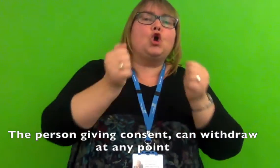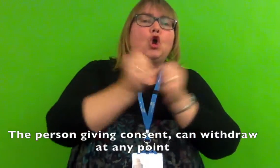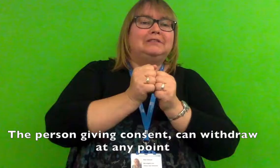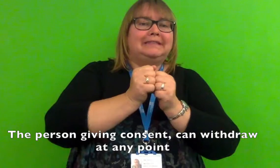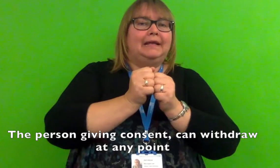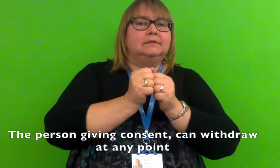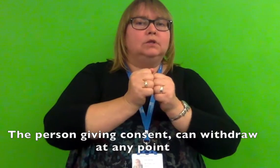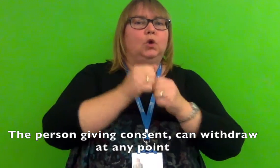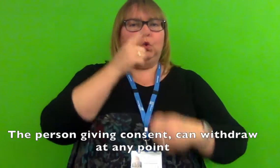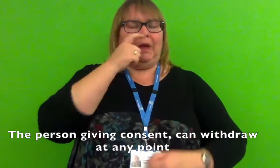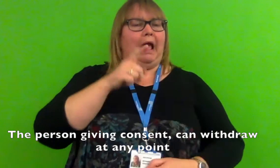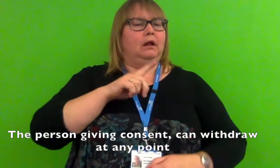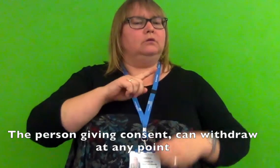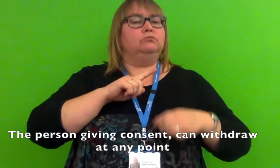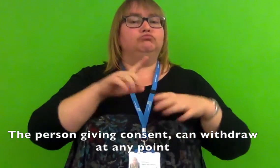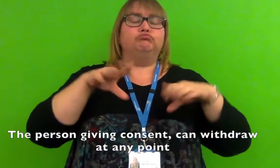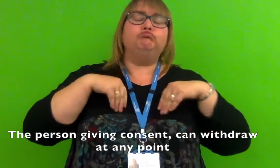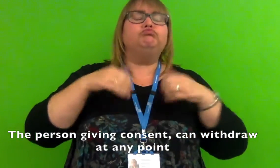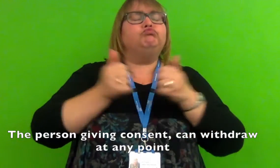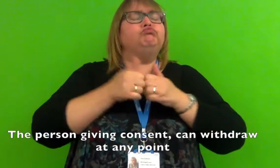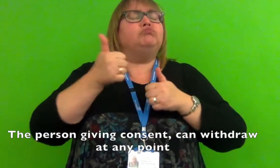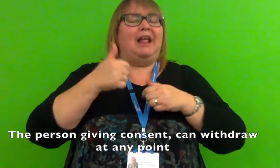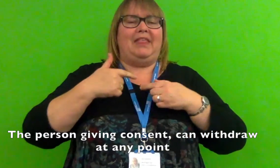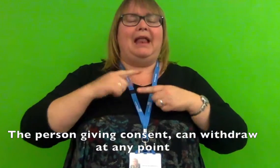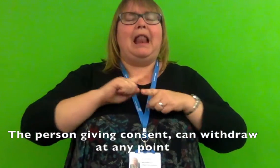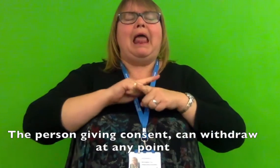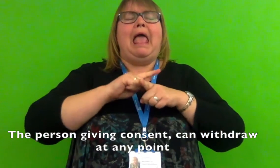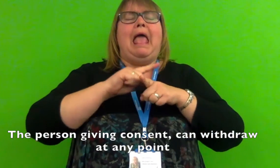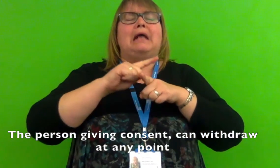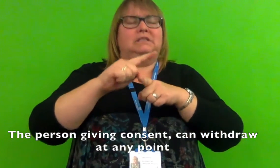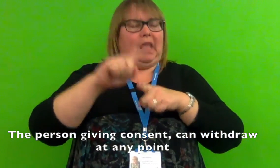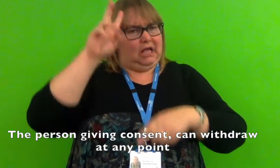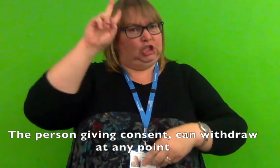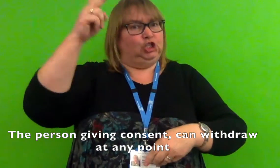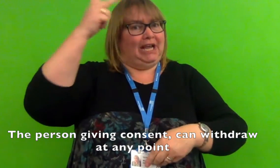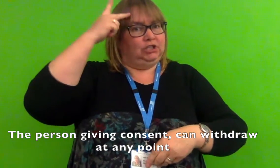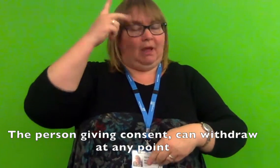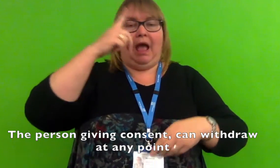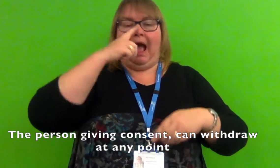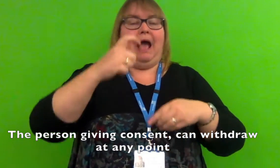The person giving consent can withdraw at any point.